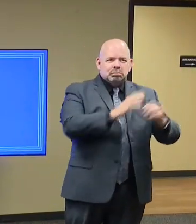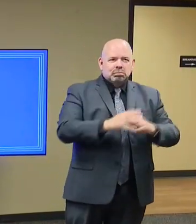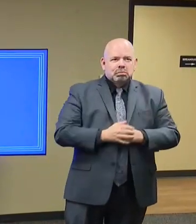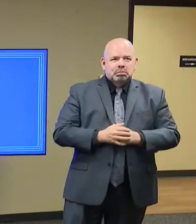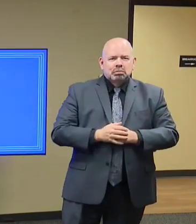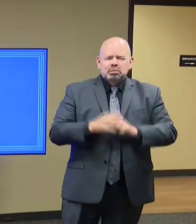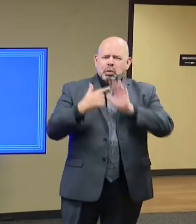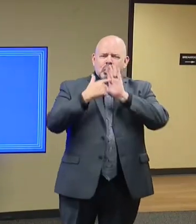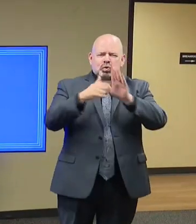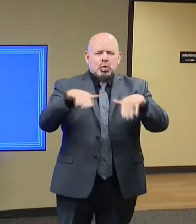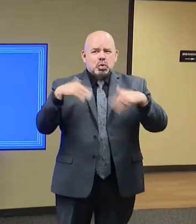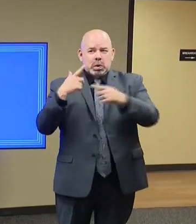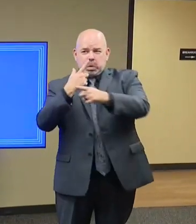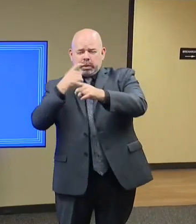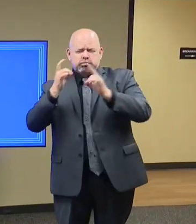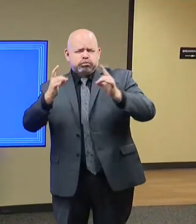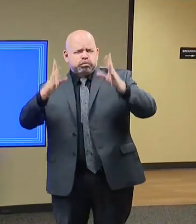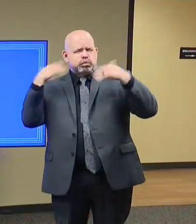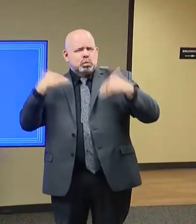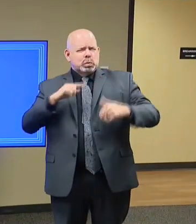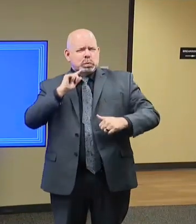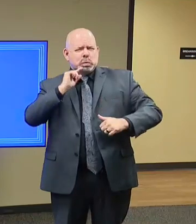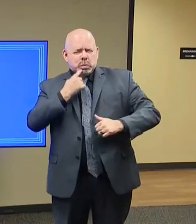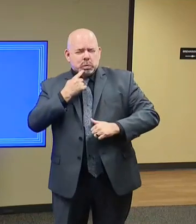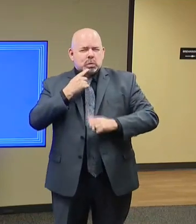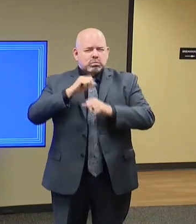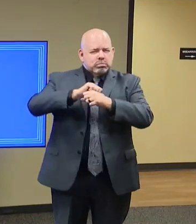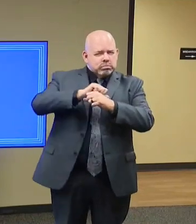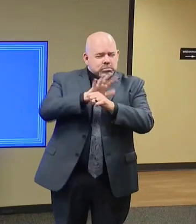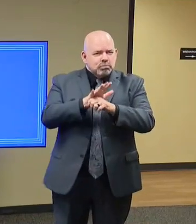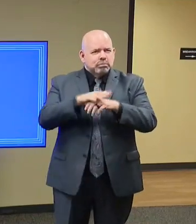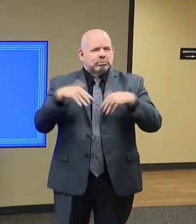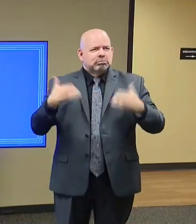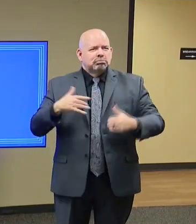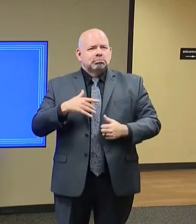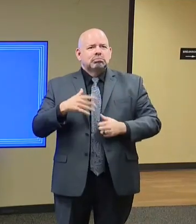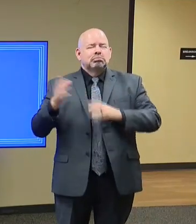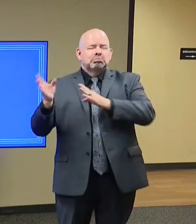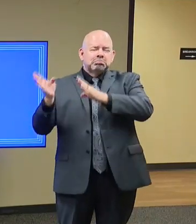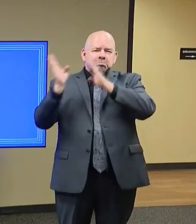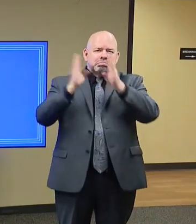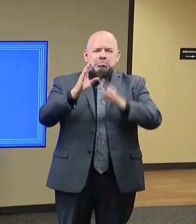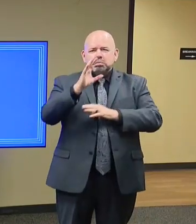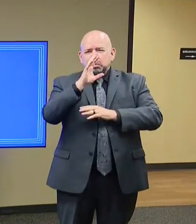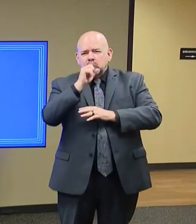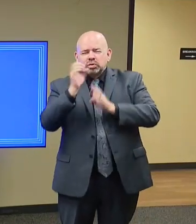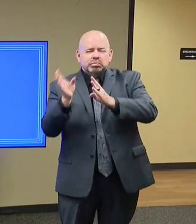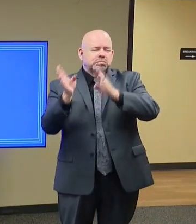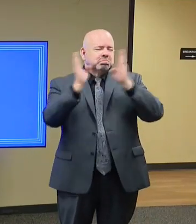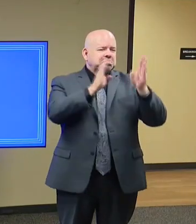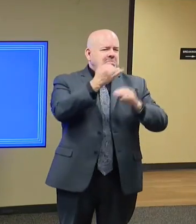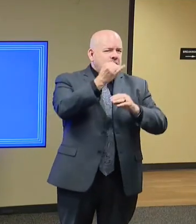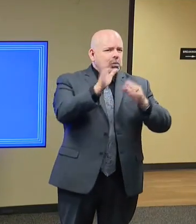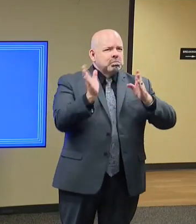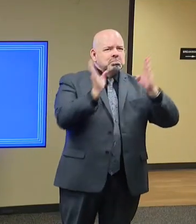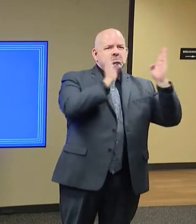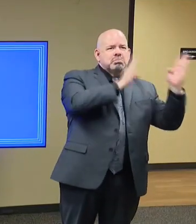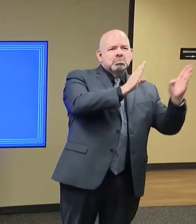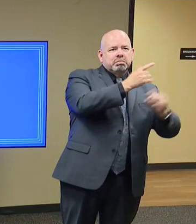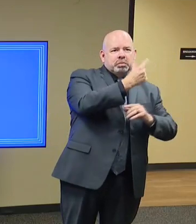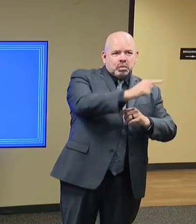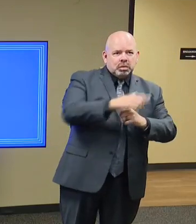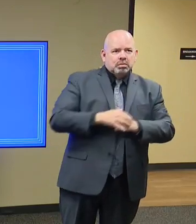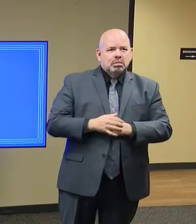our Public Health Committee, which is made up of public health, epidemiology, and infectious disease leaders who prepared their